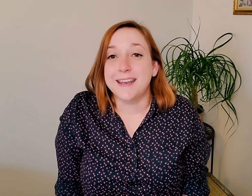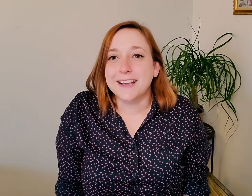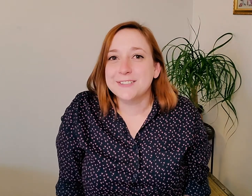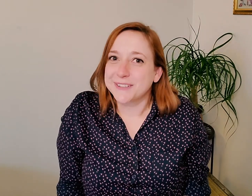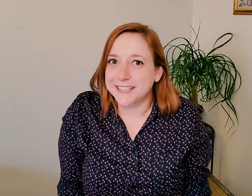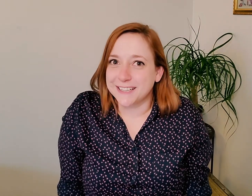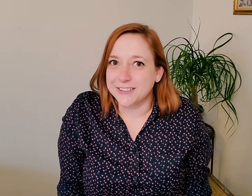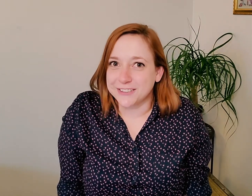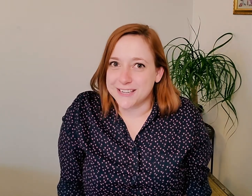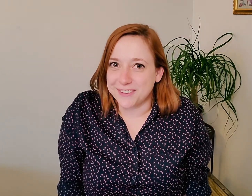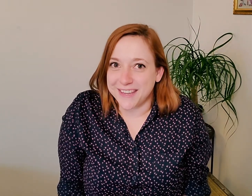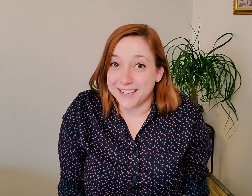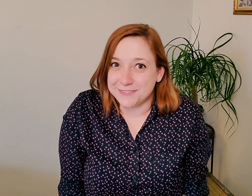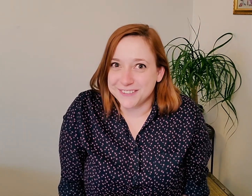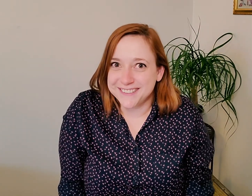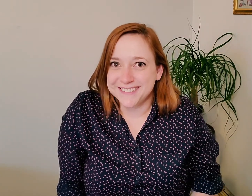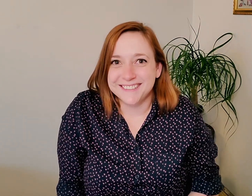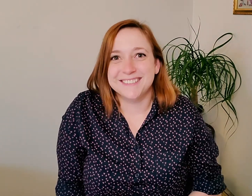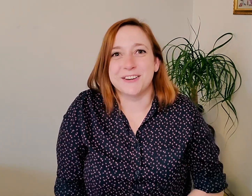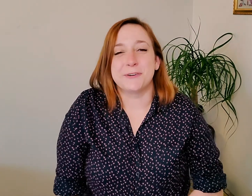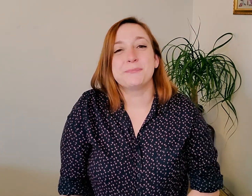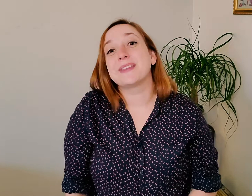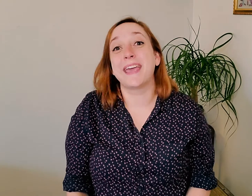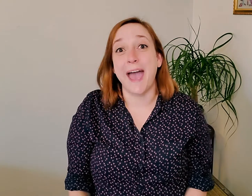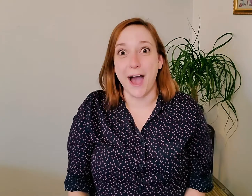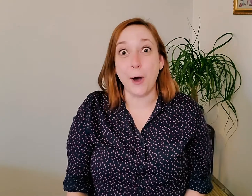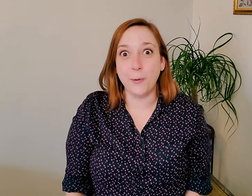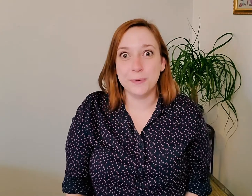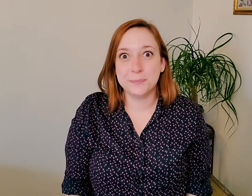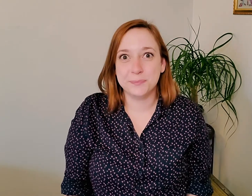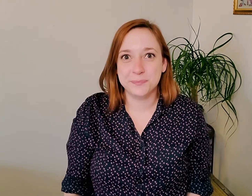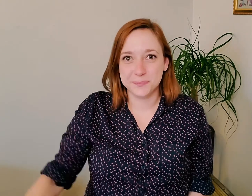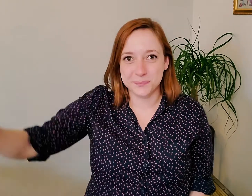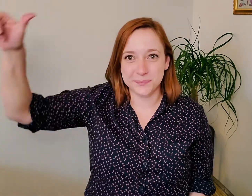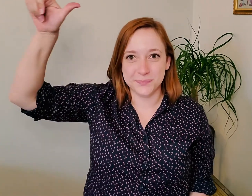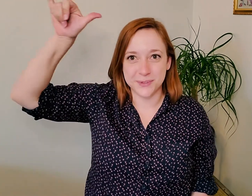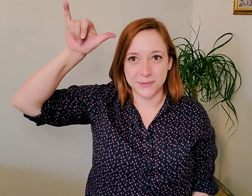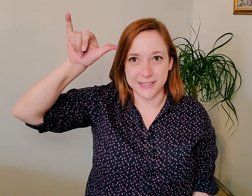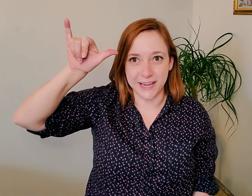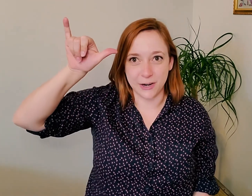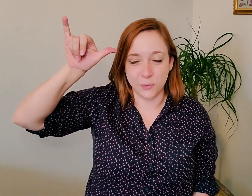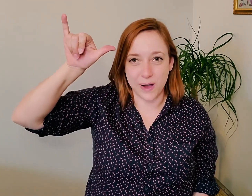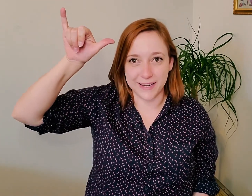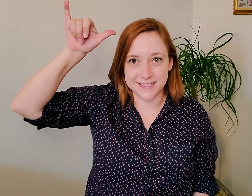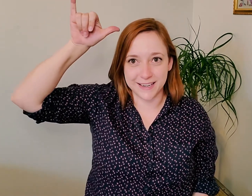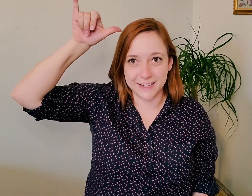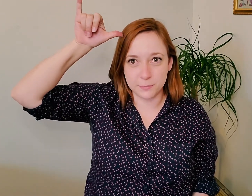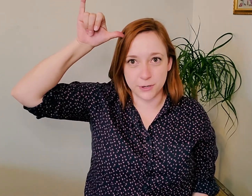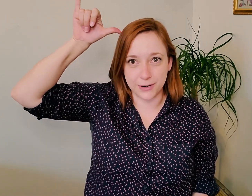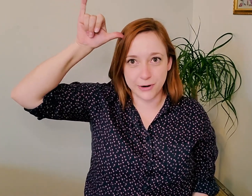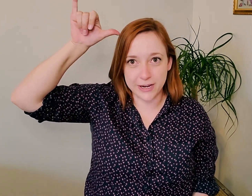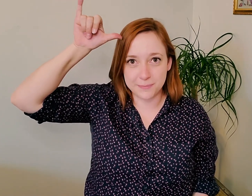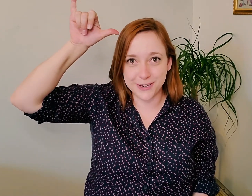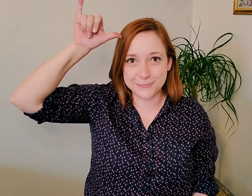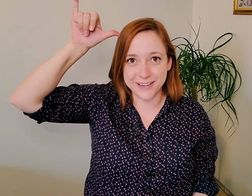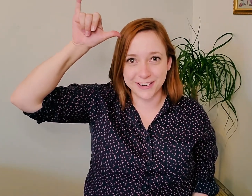Next, we're gonna learn some of the animals. So cow, we take our Y sign, put it right up here by our